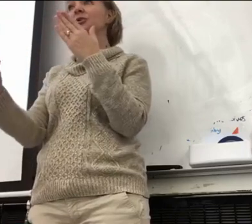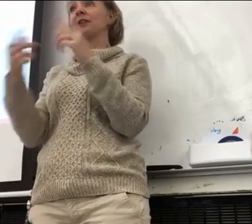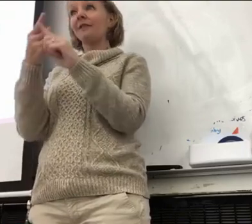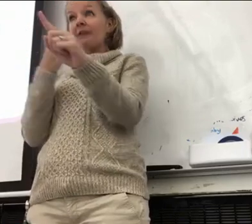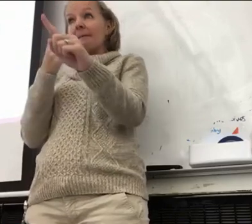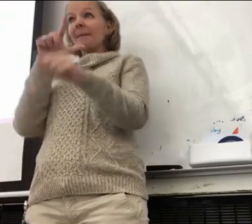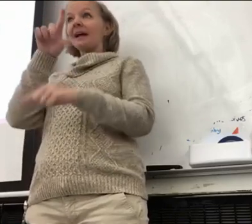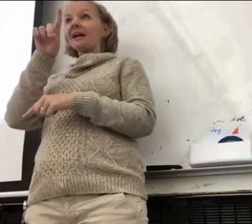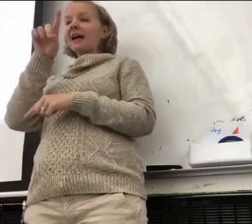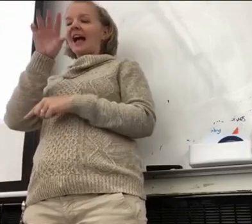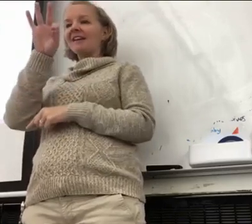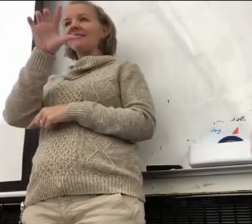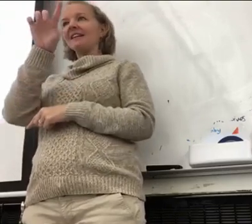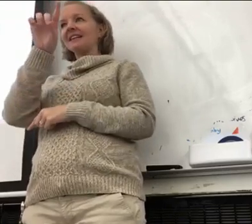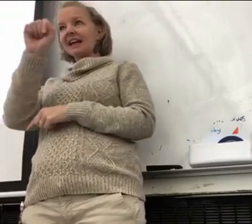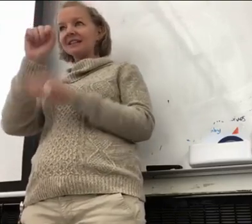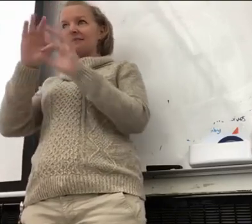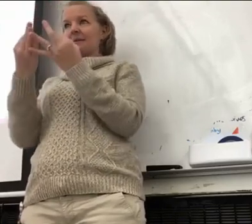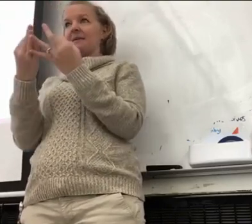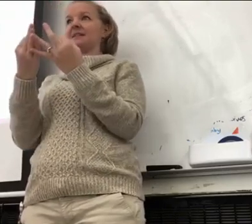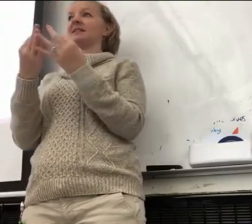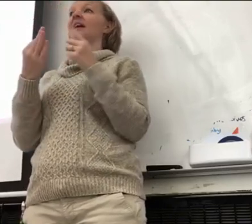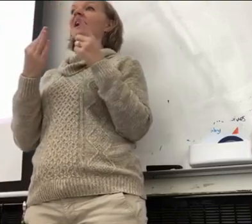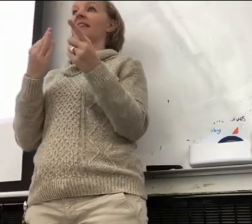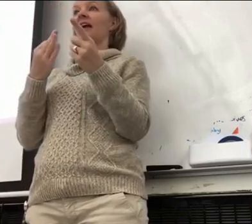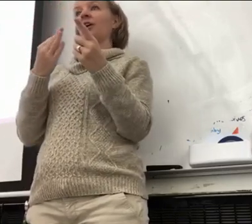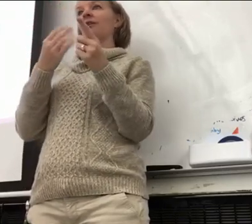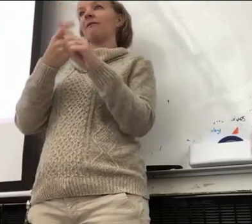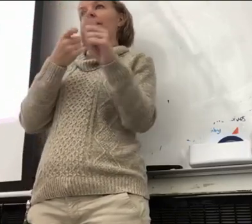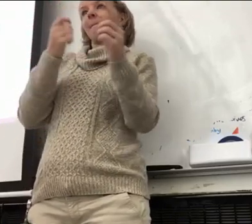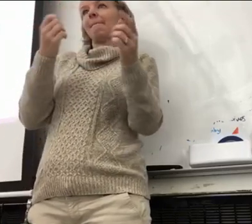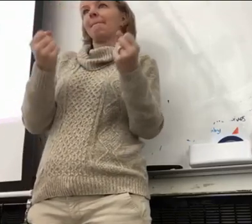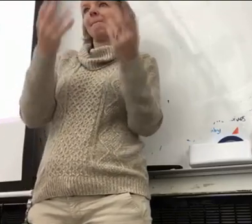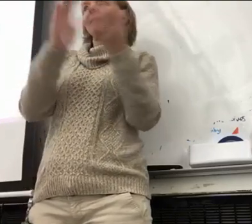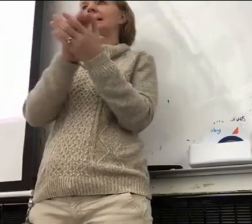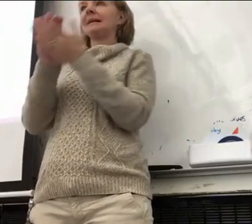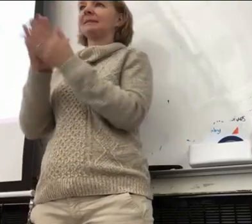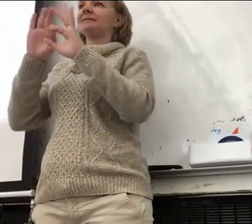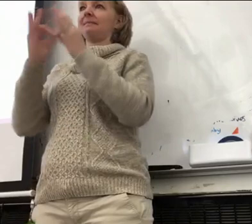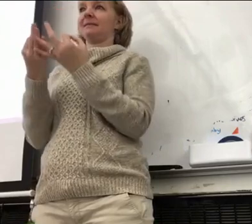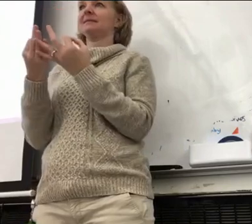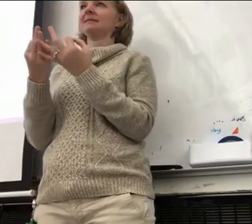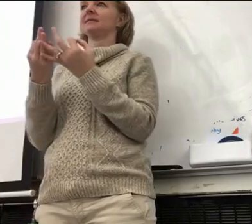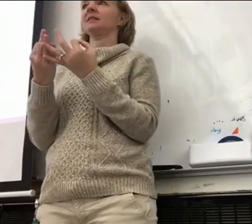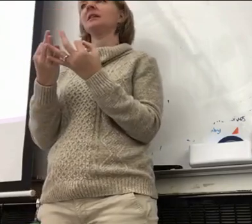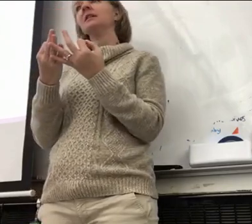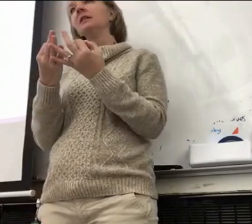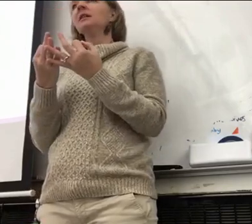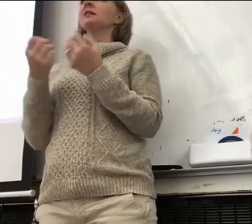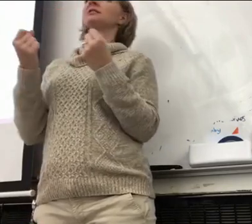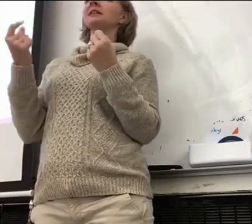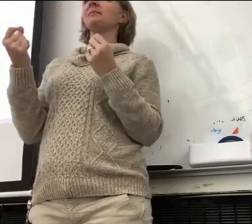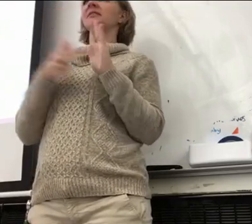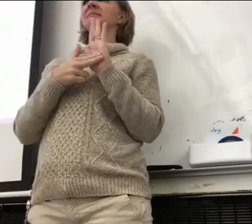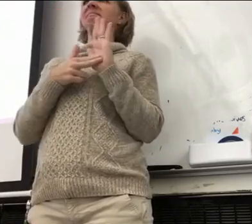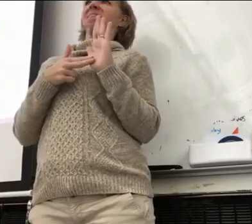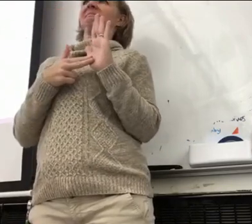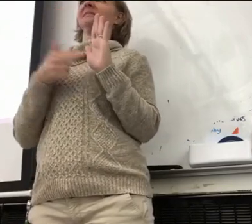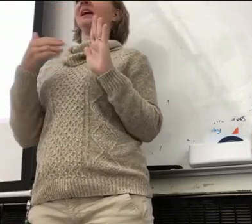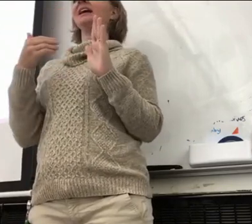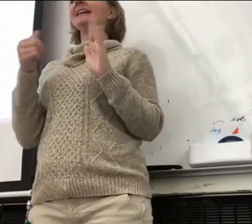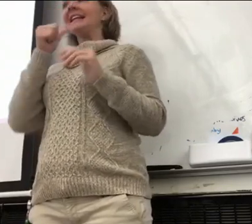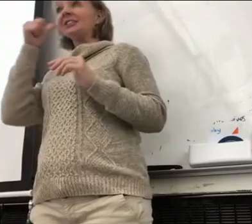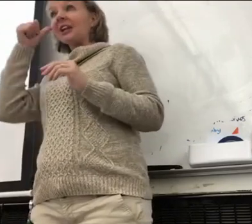from FLDS families who are from families of polygamous families. I think there's a little bit of a stigma. I already had